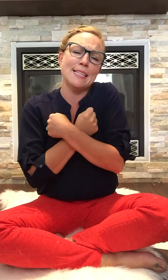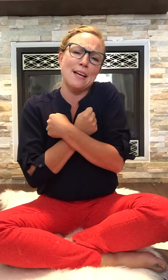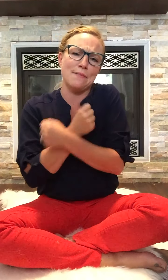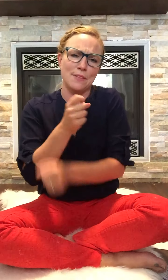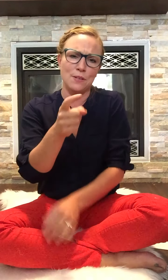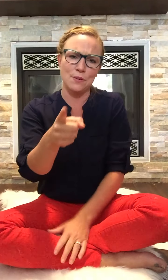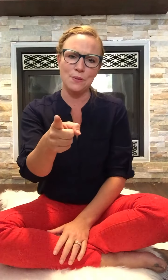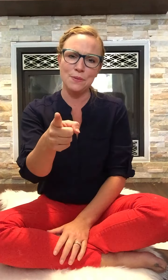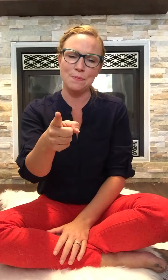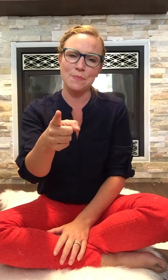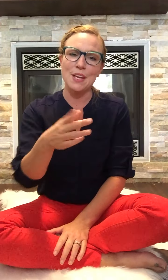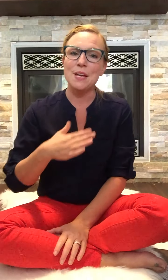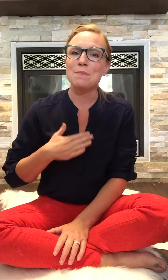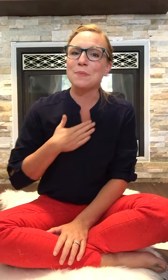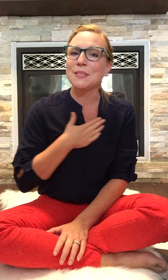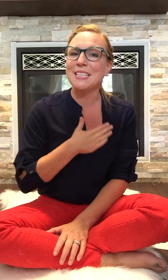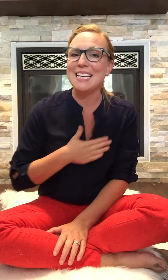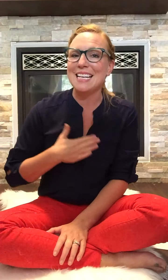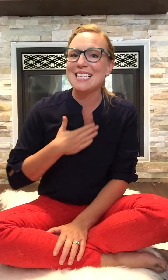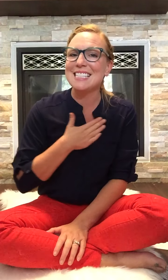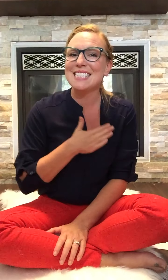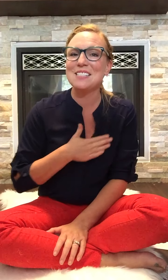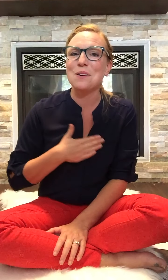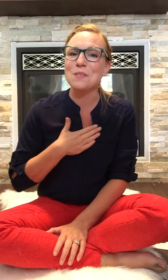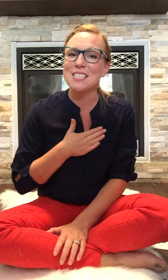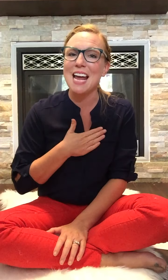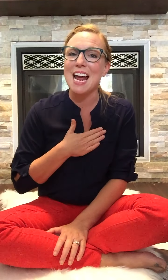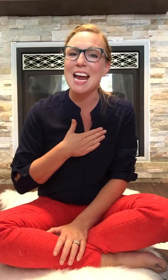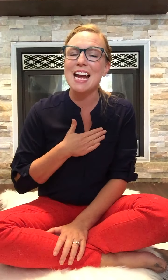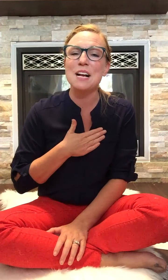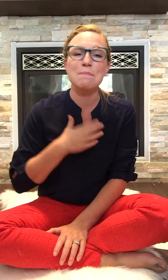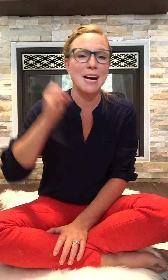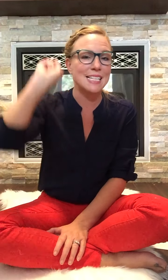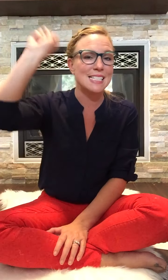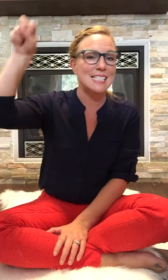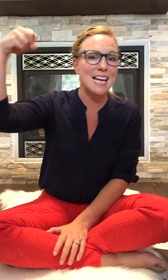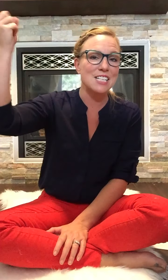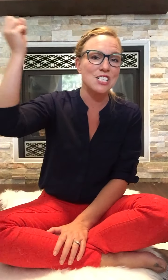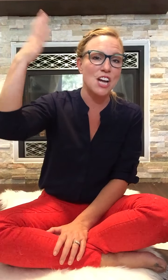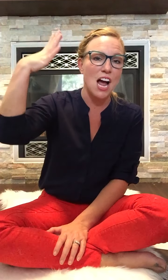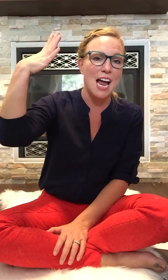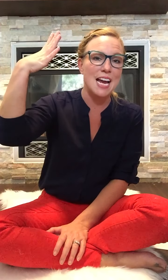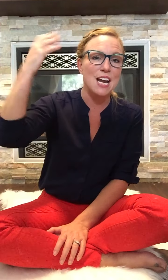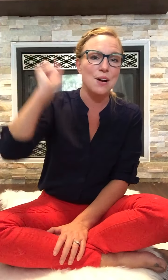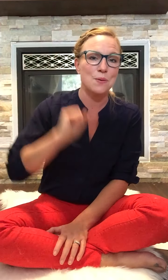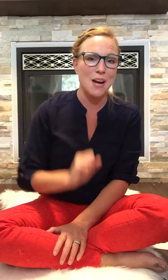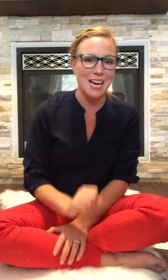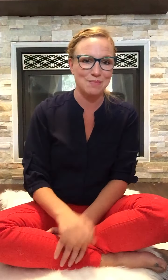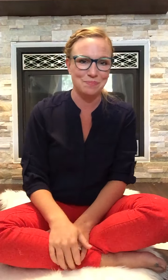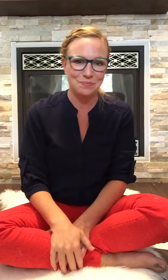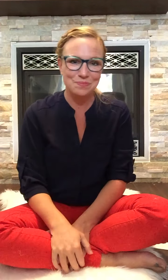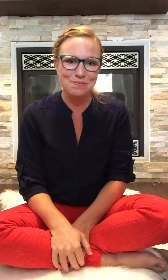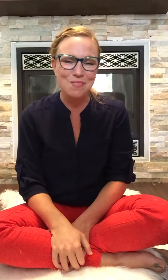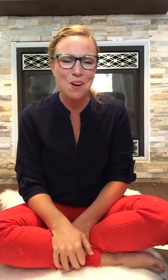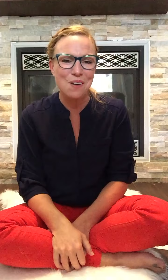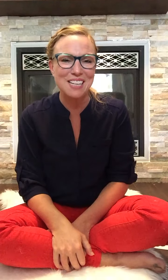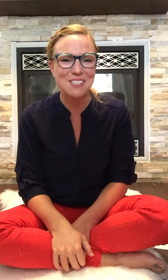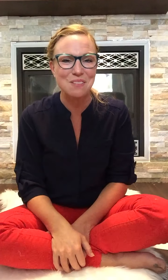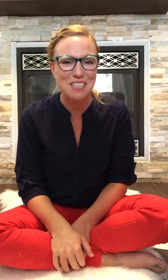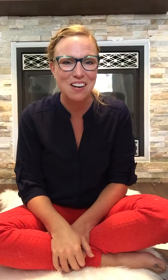love you. Please don't take my sunshine away. All right, so then we can